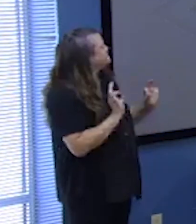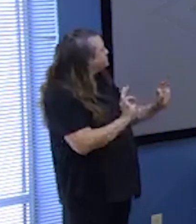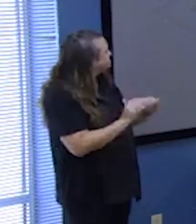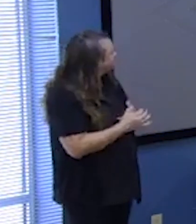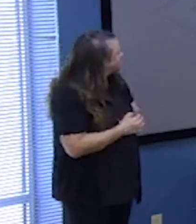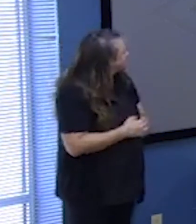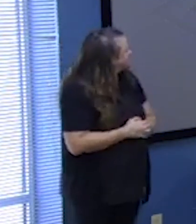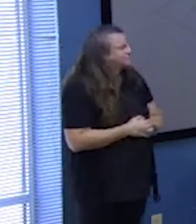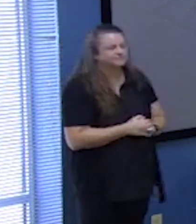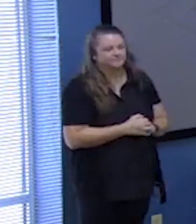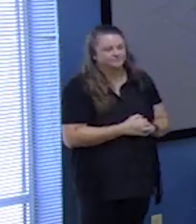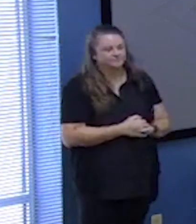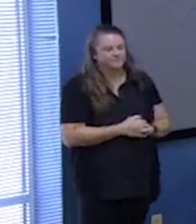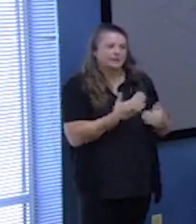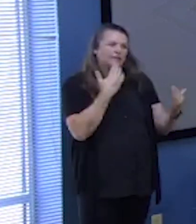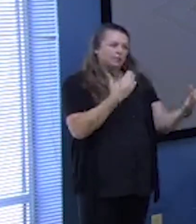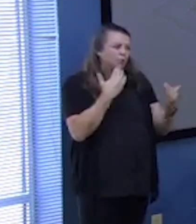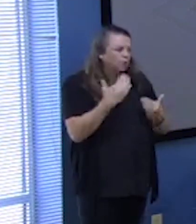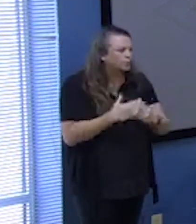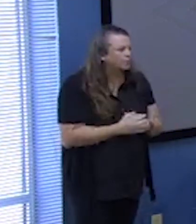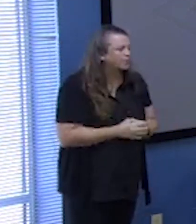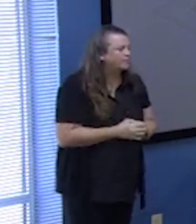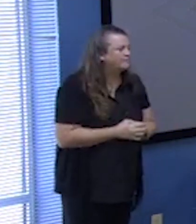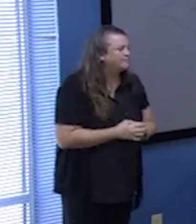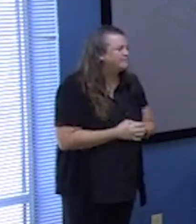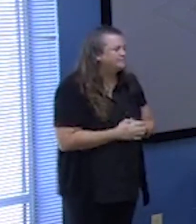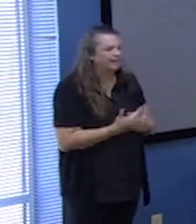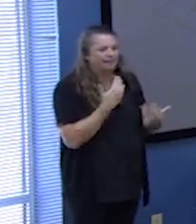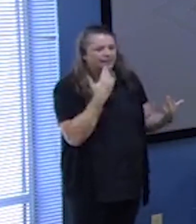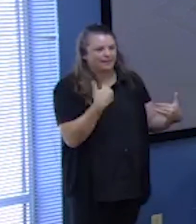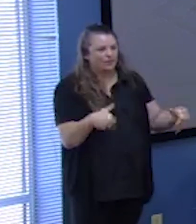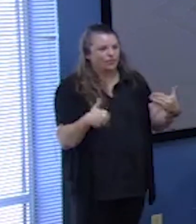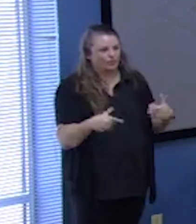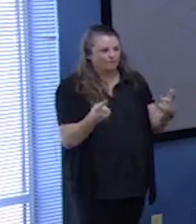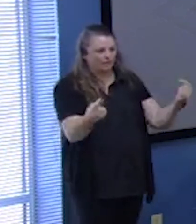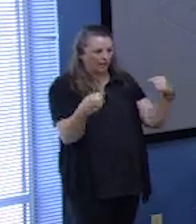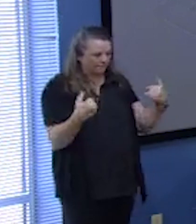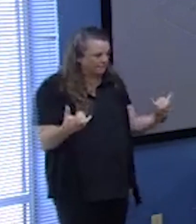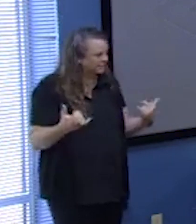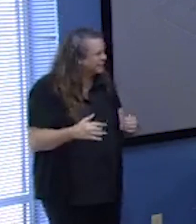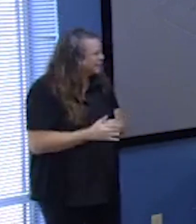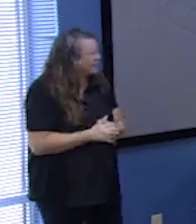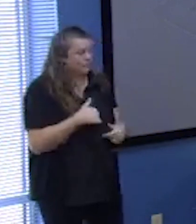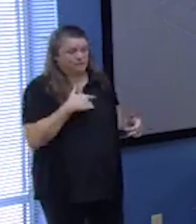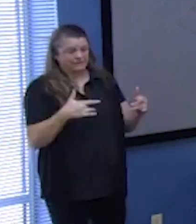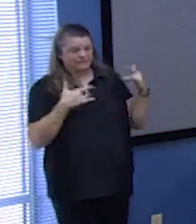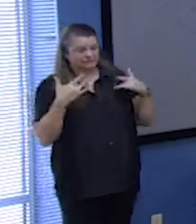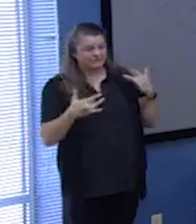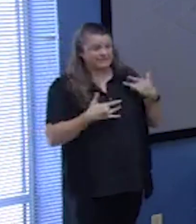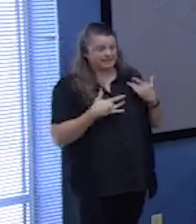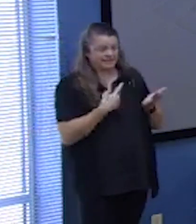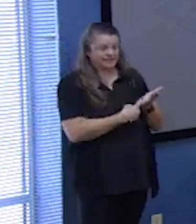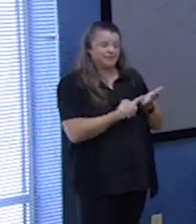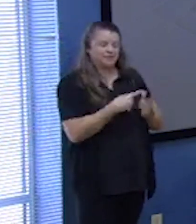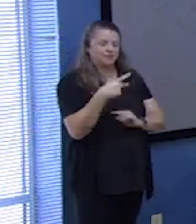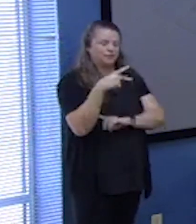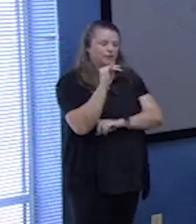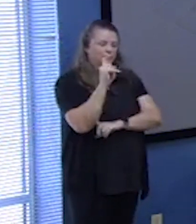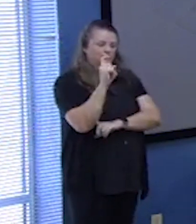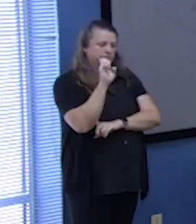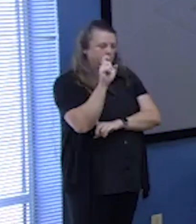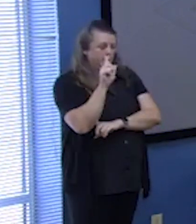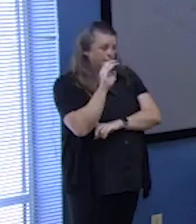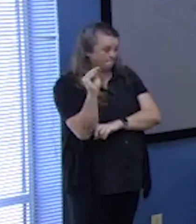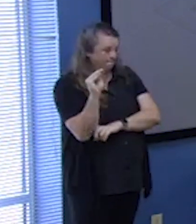All right. Thank you. Thank you, guys and gals, for being here. I am so excited to talk about Pixelemm today. I